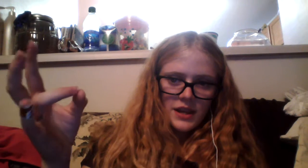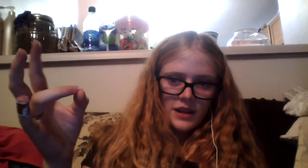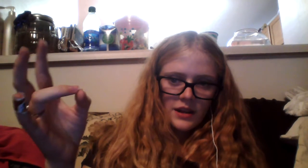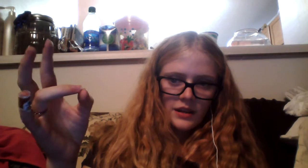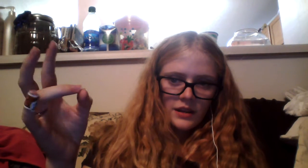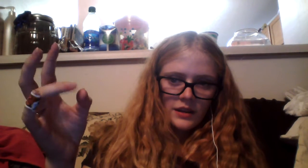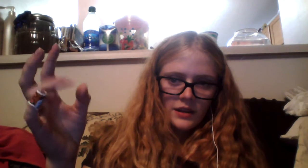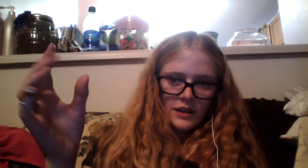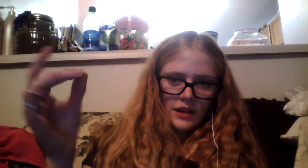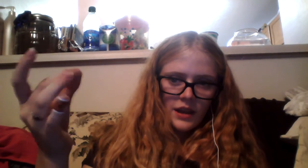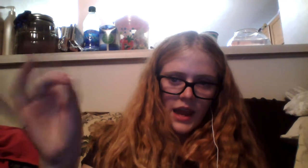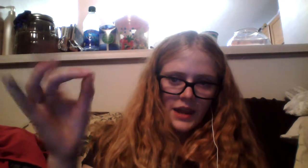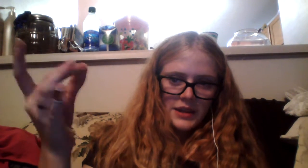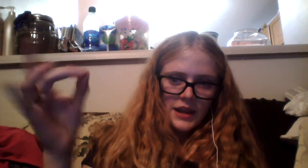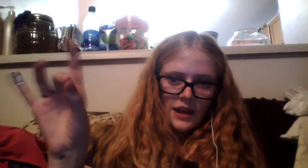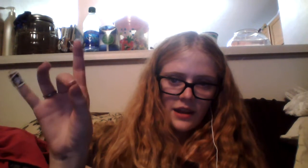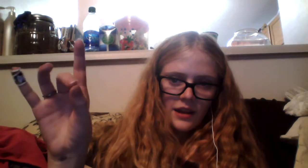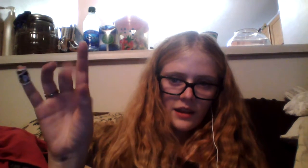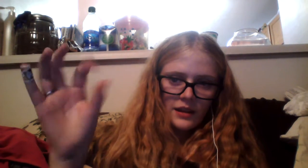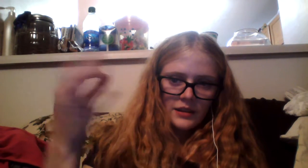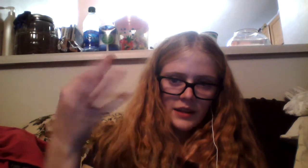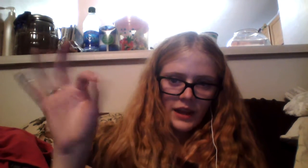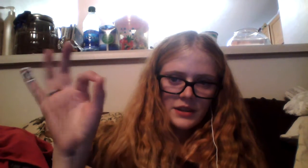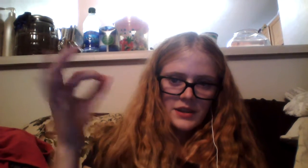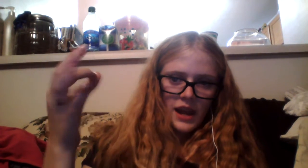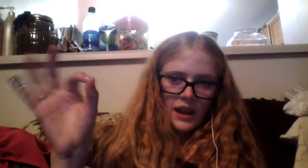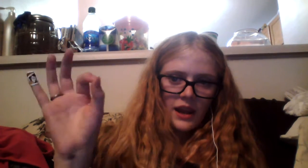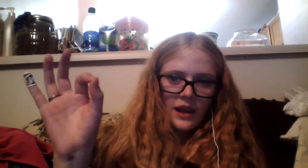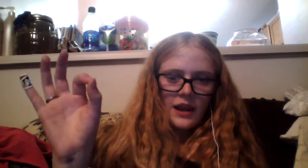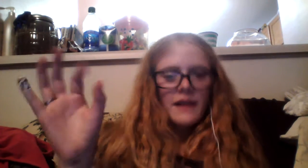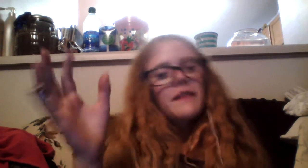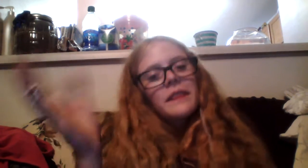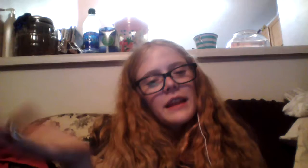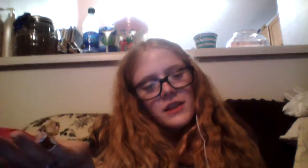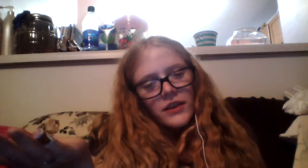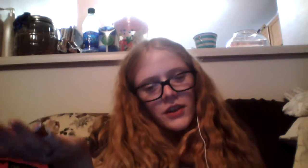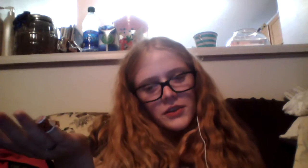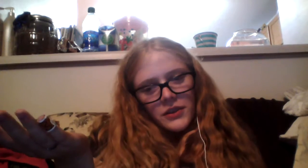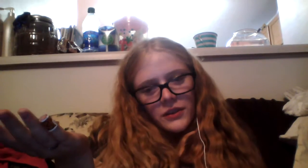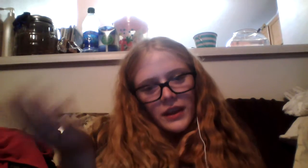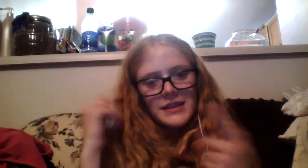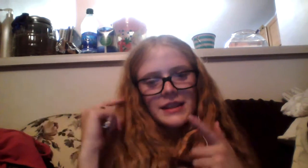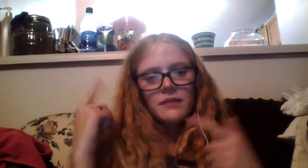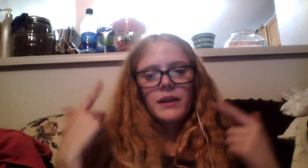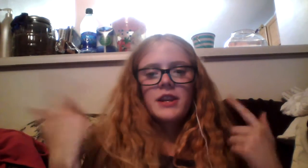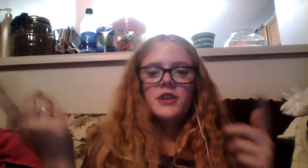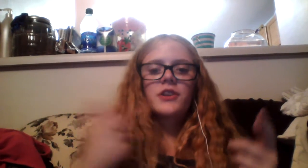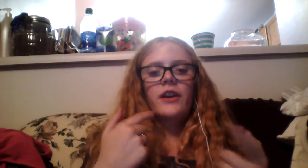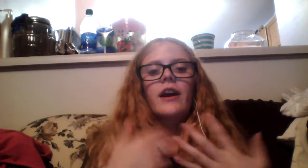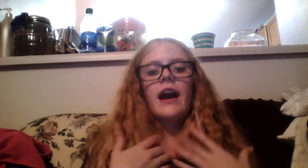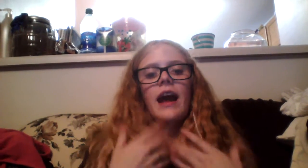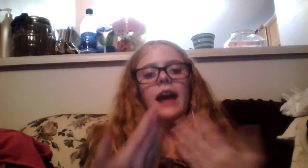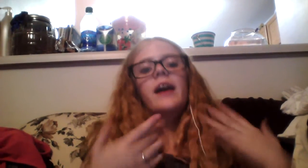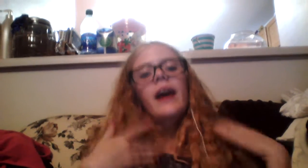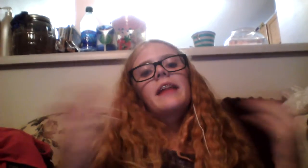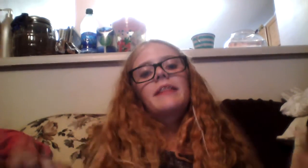17, 18, 19, that's all I'm up to, because my teacher, I think